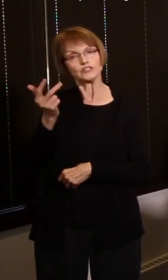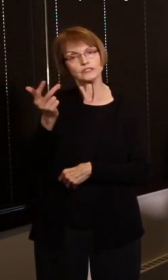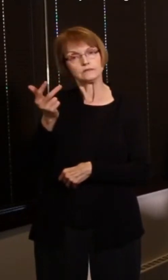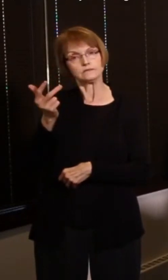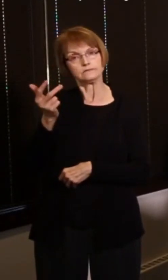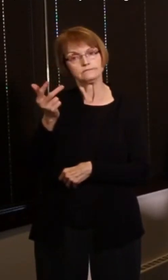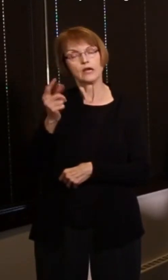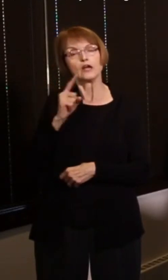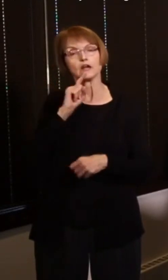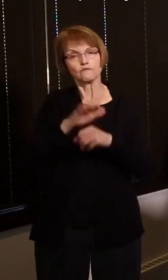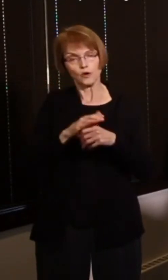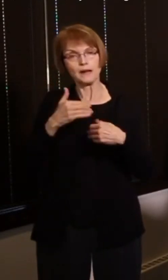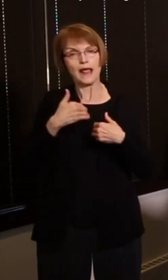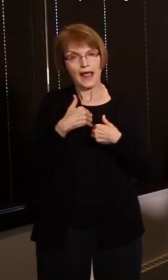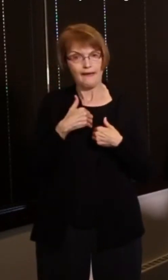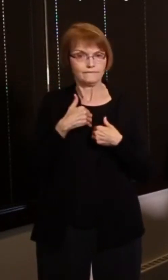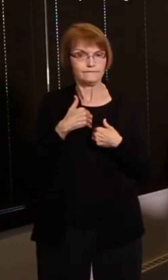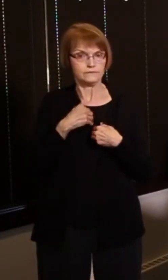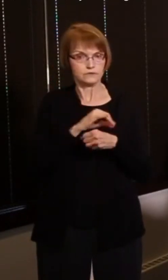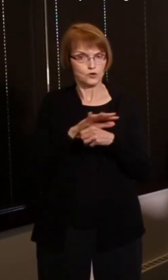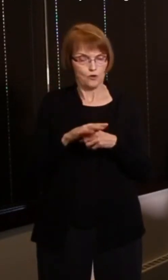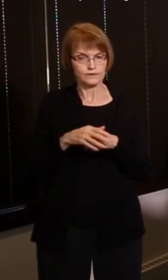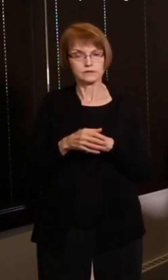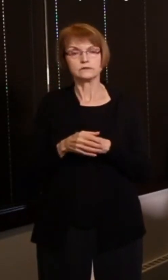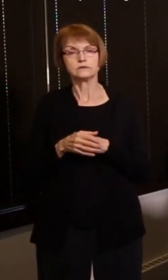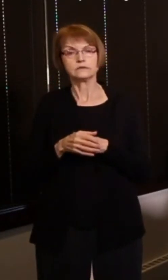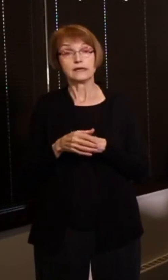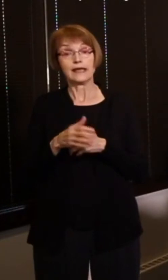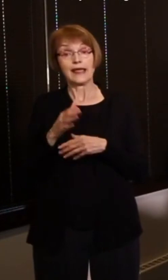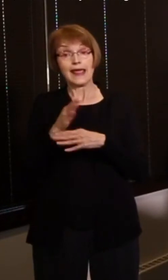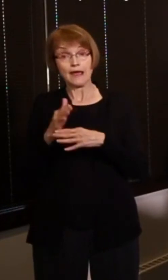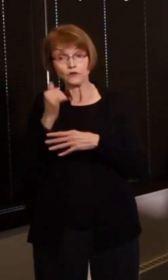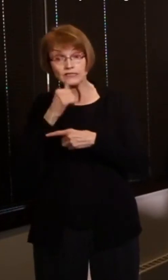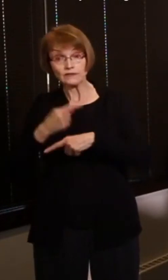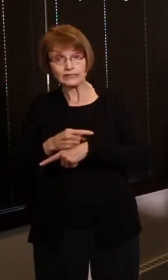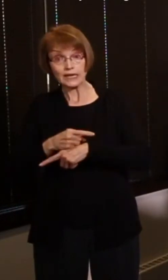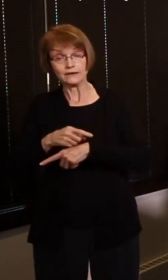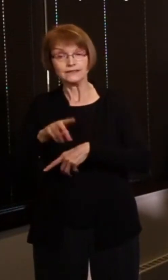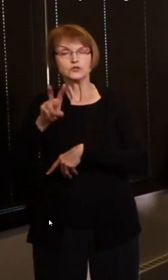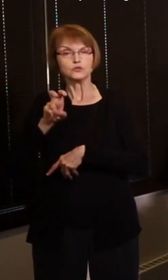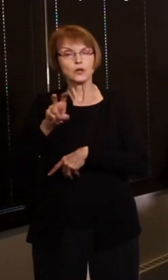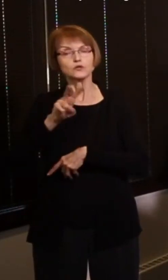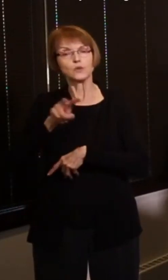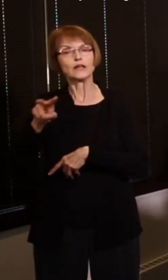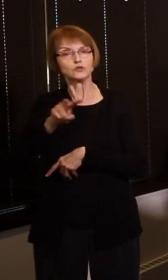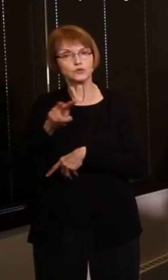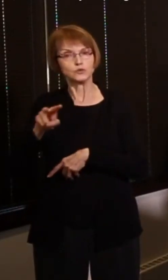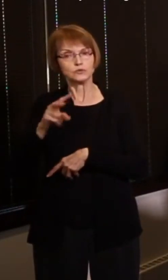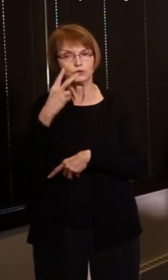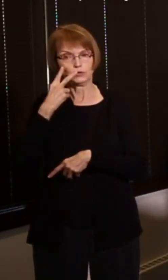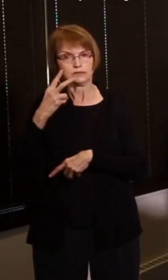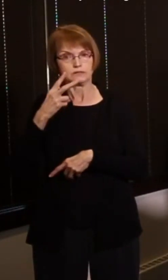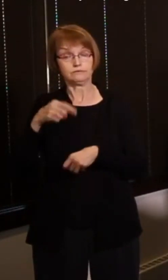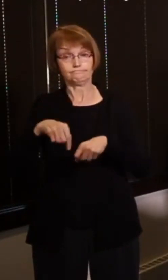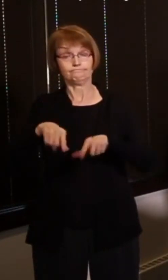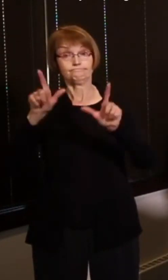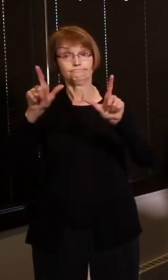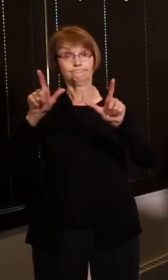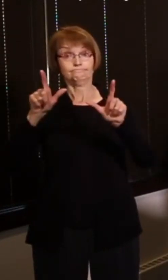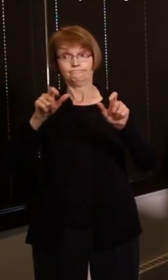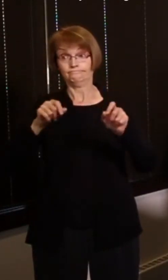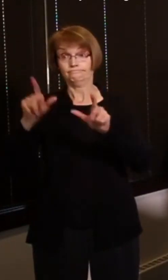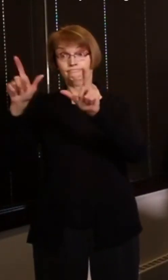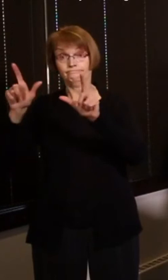with confirmed COVID patients. And that moving average now is 222, and you can see how those graphs are remarkably similar